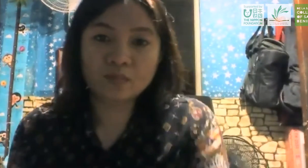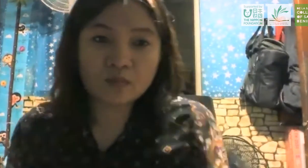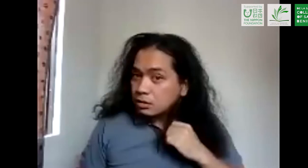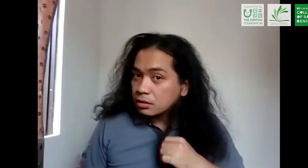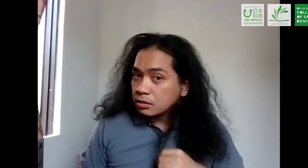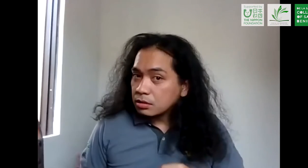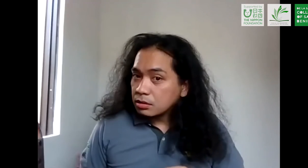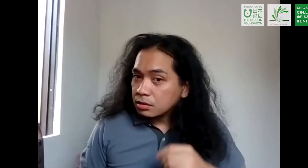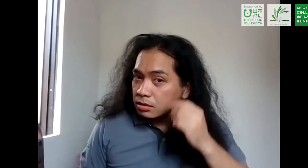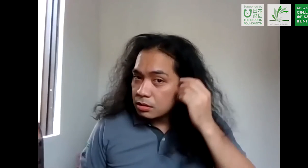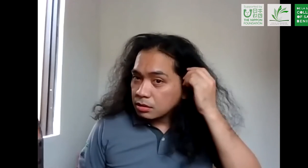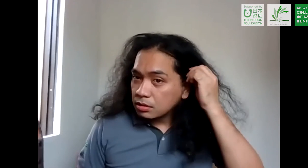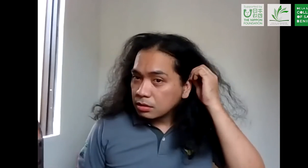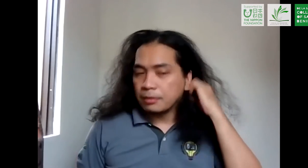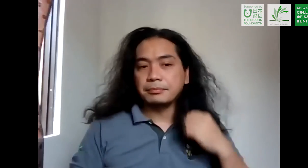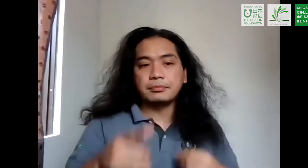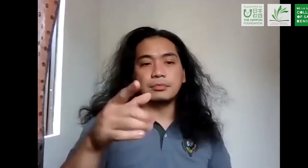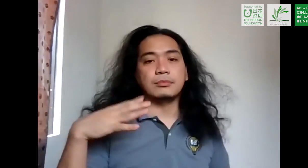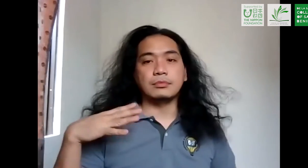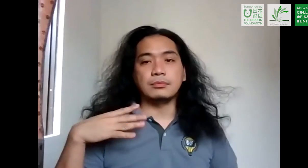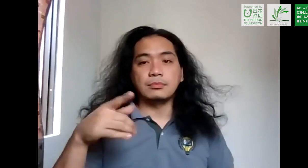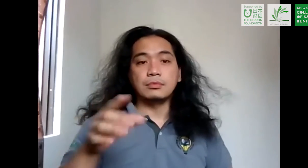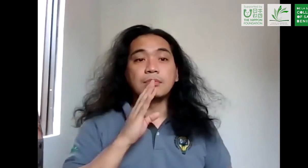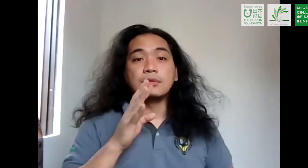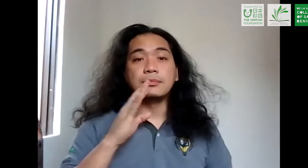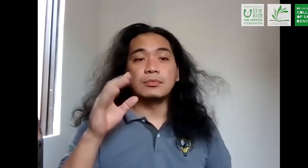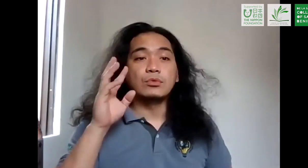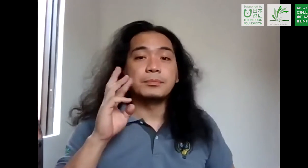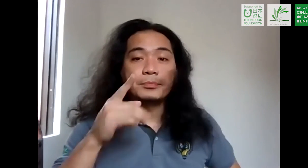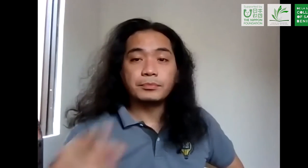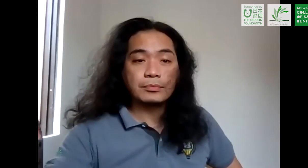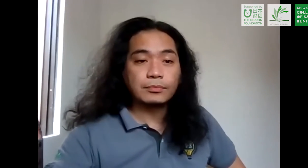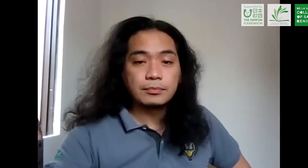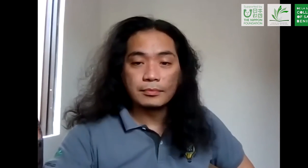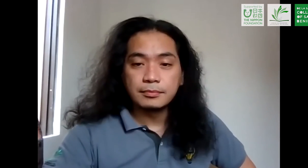Okay, okay. So, Oh, sorry.